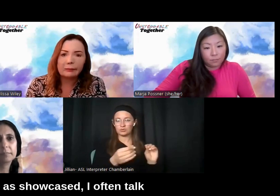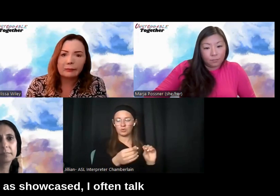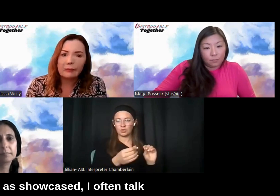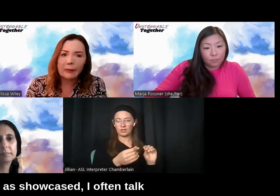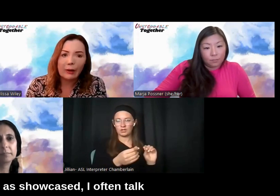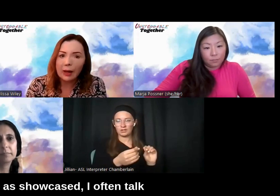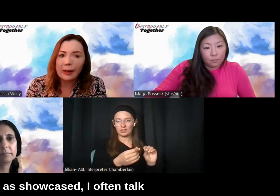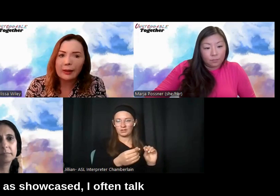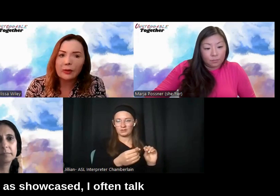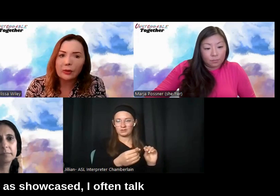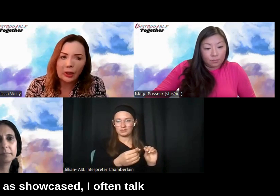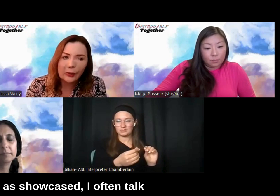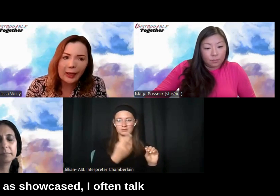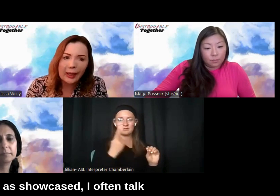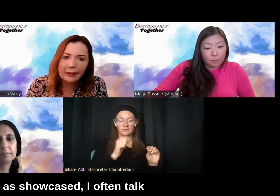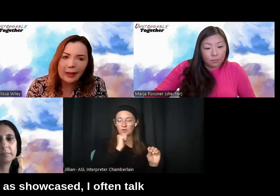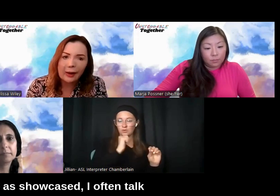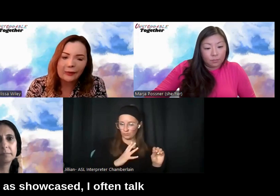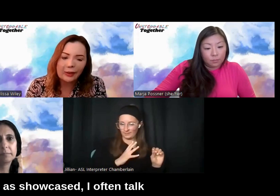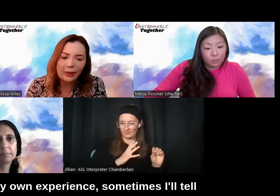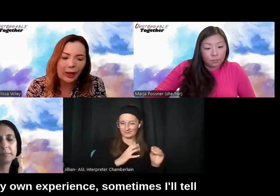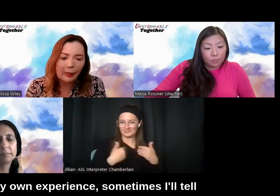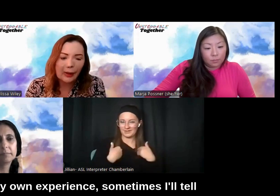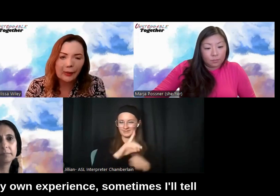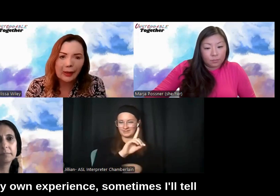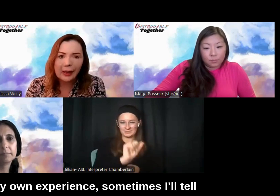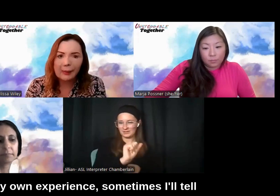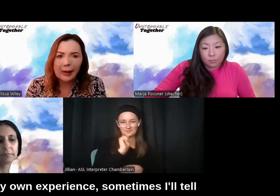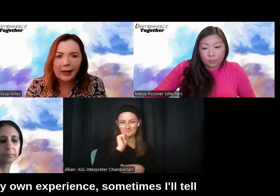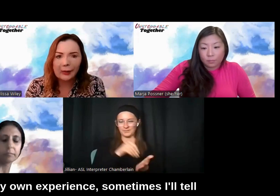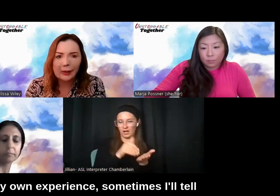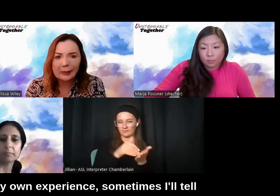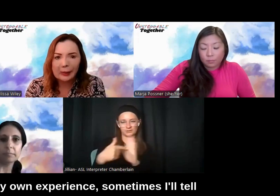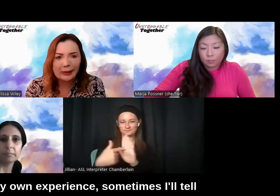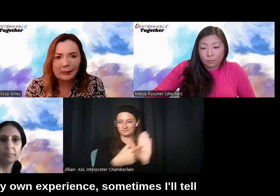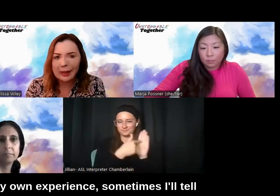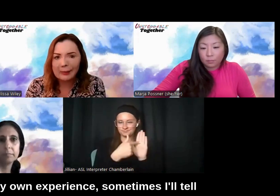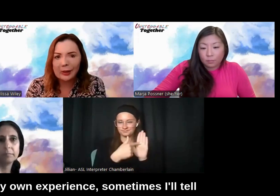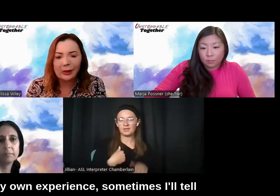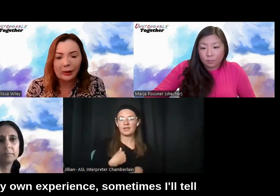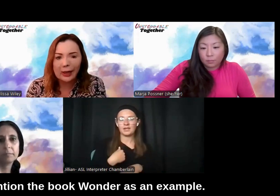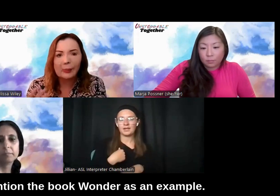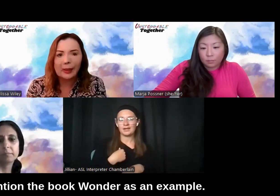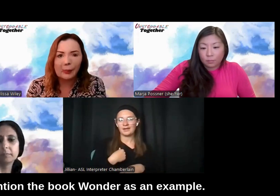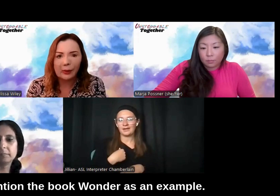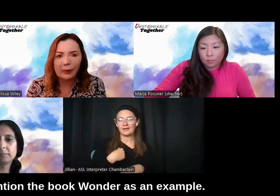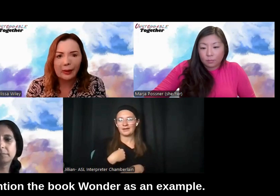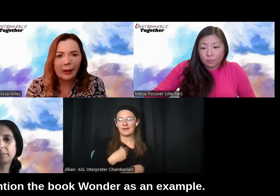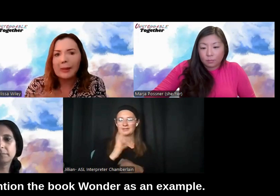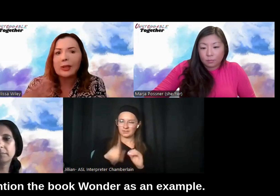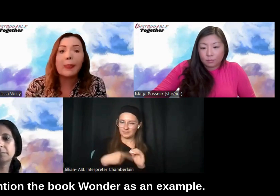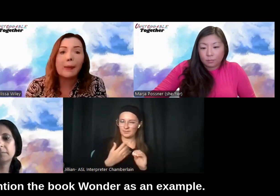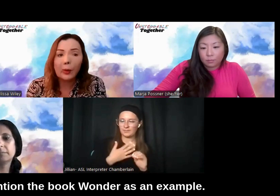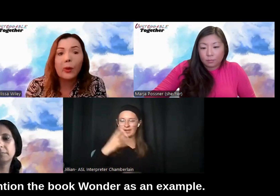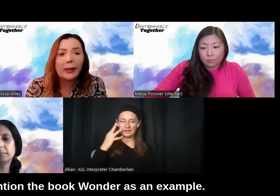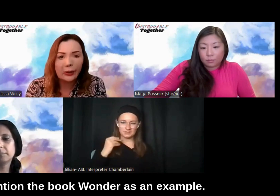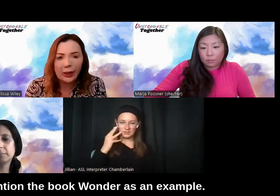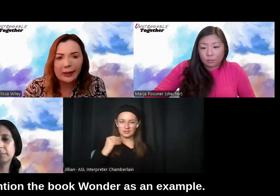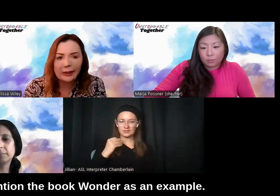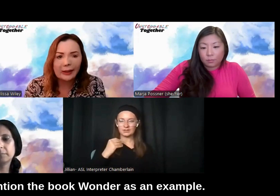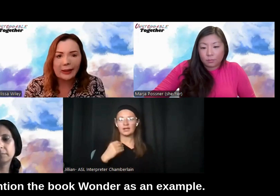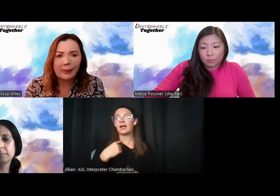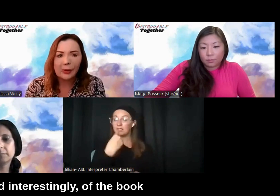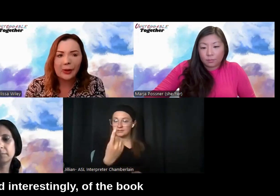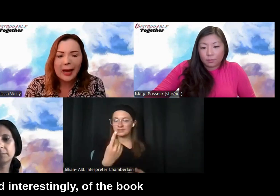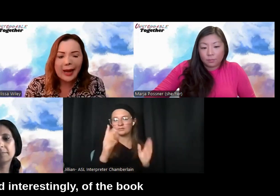are not as showcased. I often talk about how my own experience, sometimes I'll tell people, I'll mention the book Wonder